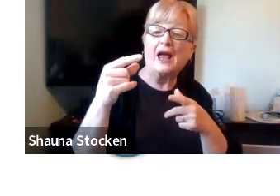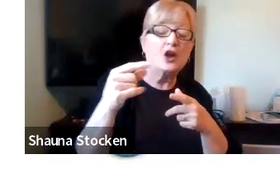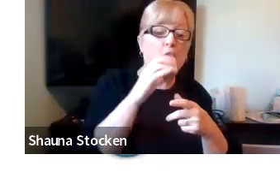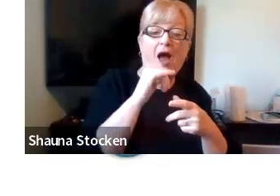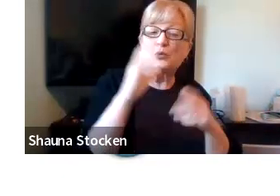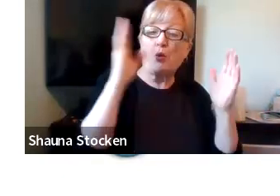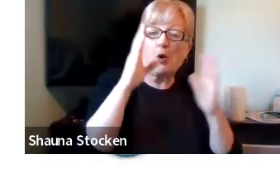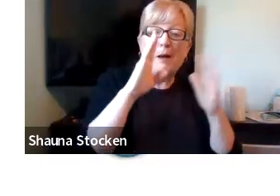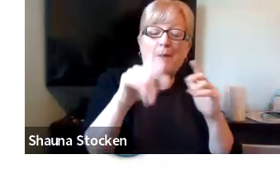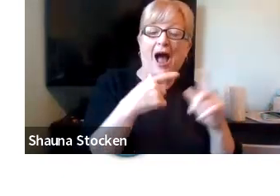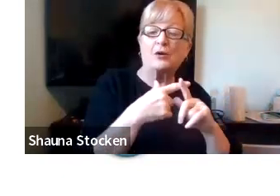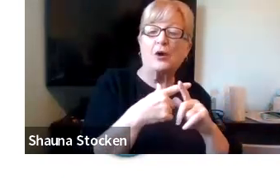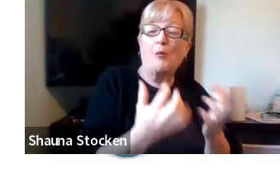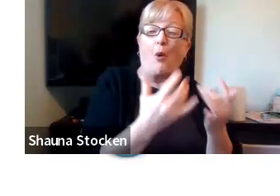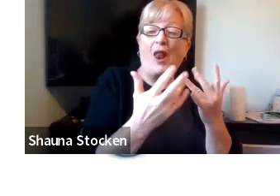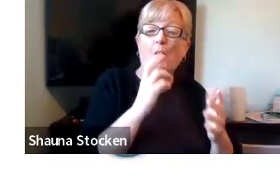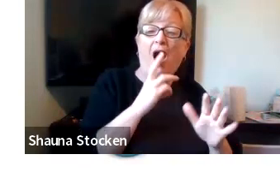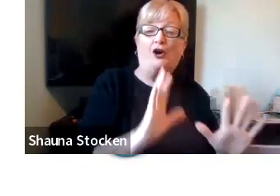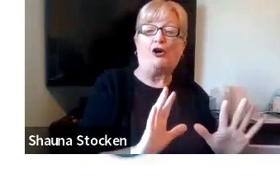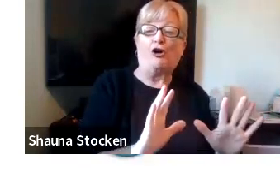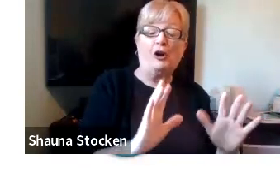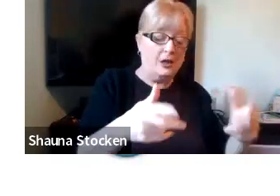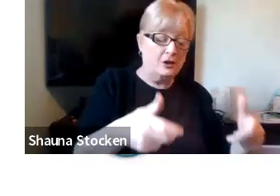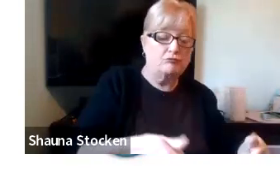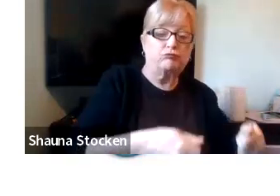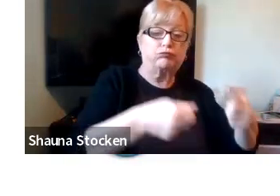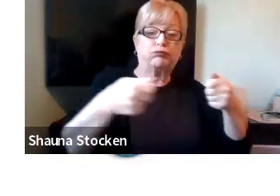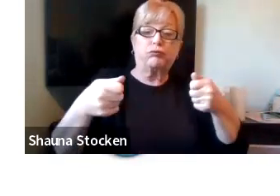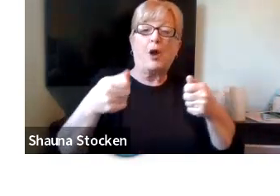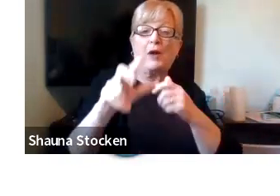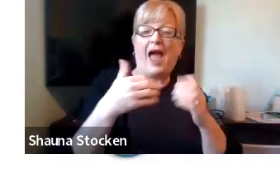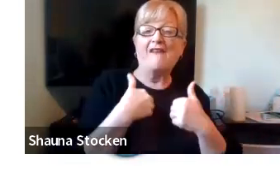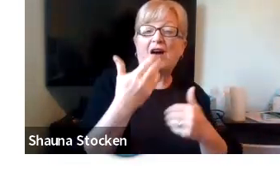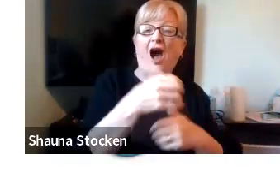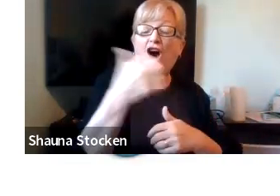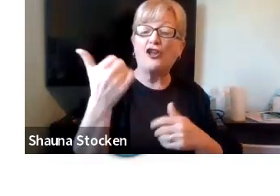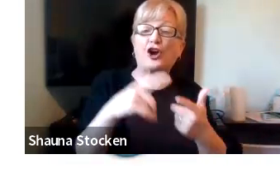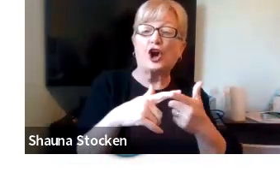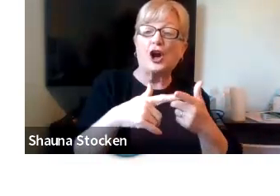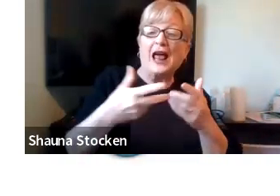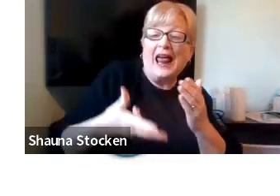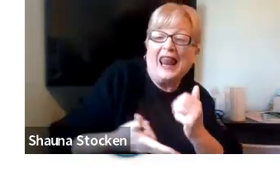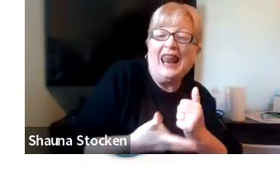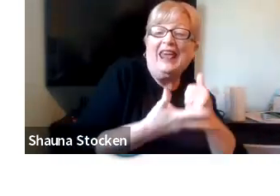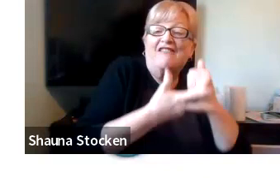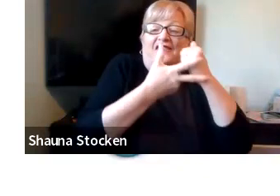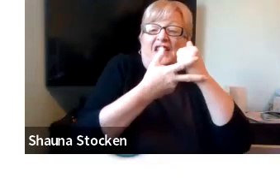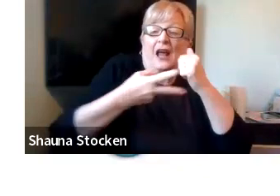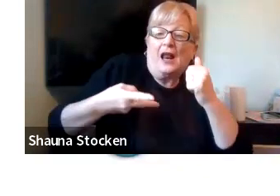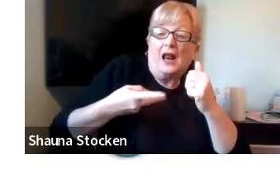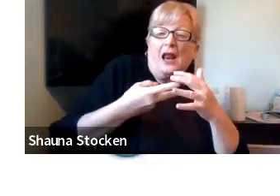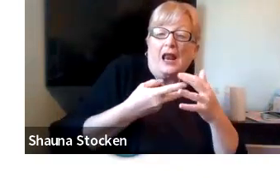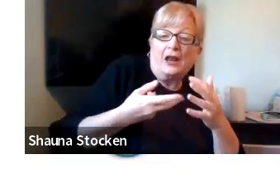We also have a sample of some of the liftware that we have that stabilizes spoons and forks for folks to make eating